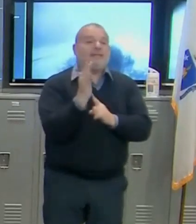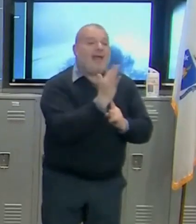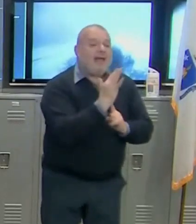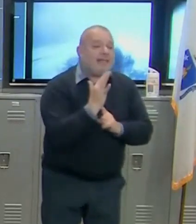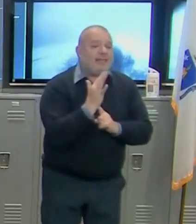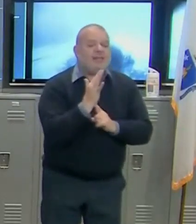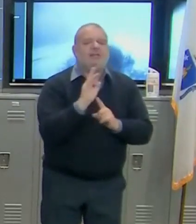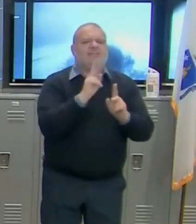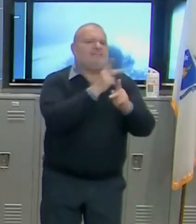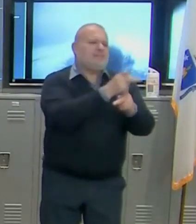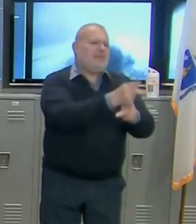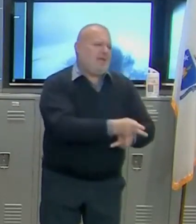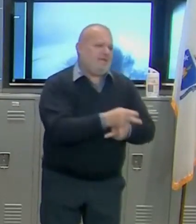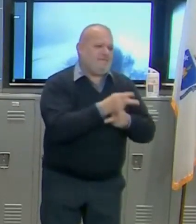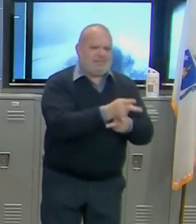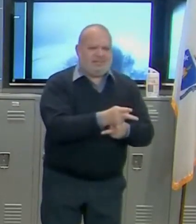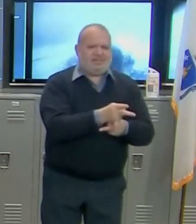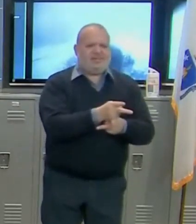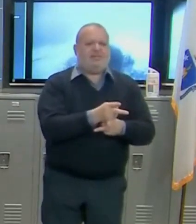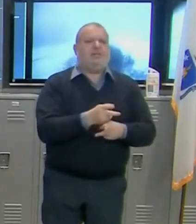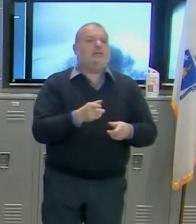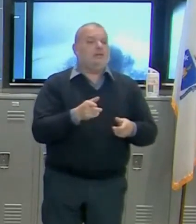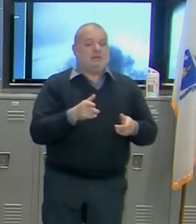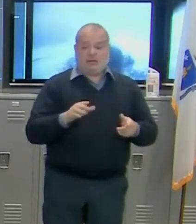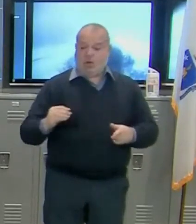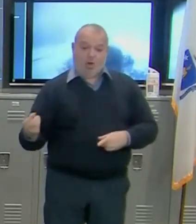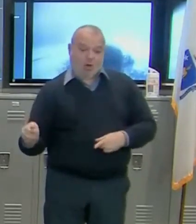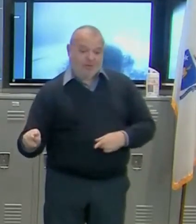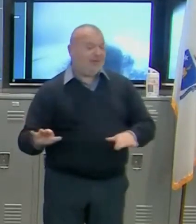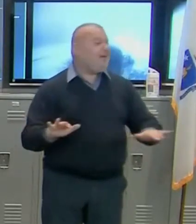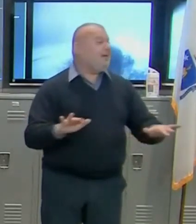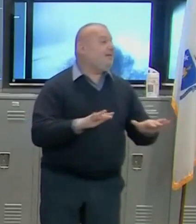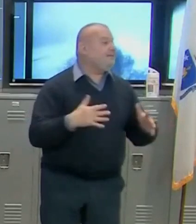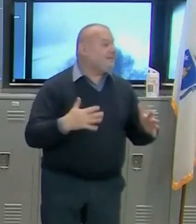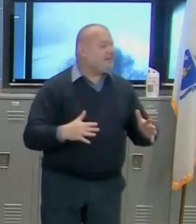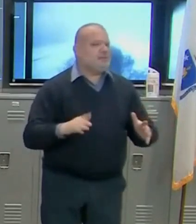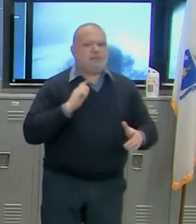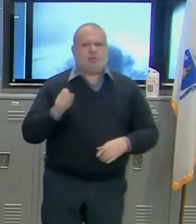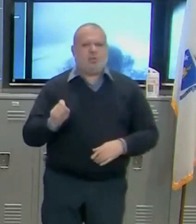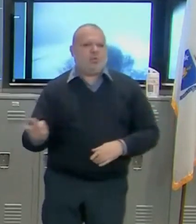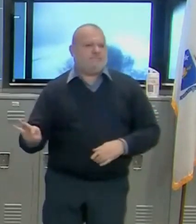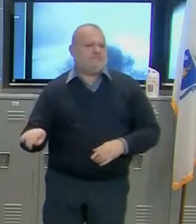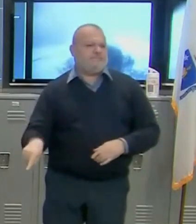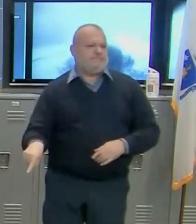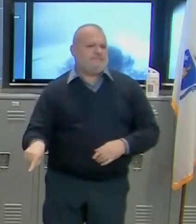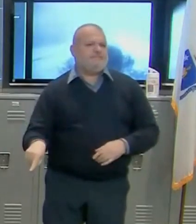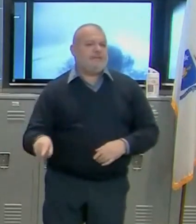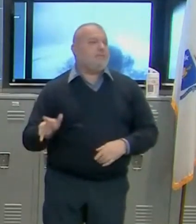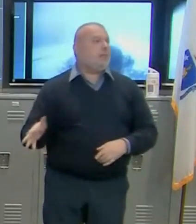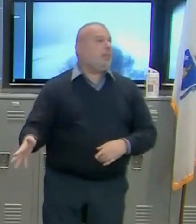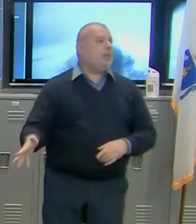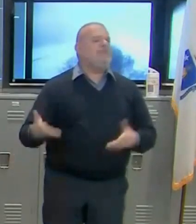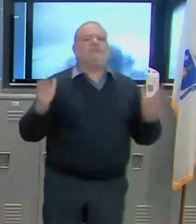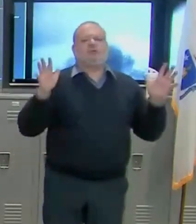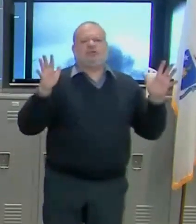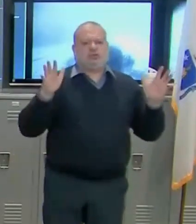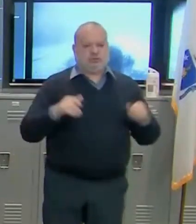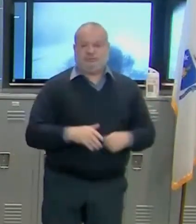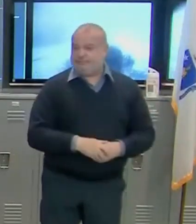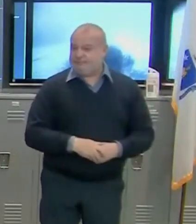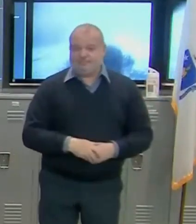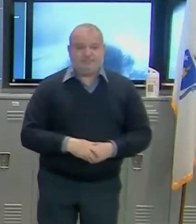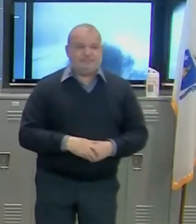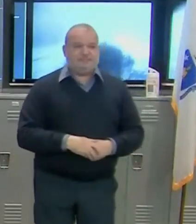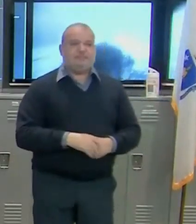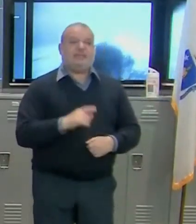across a down power line, assume it's a live wire and don't go near it. And please report all down power lines to your local police and fire